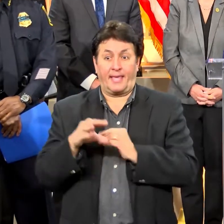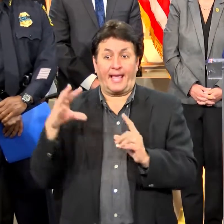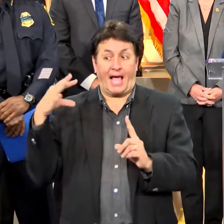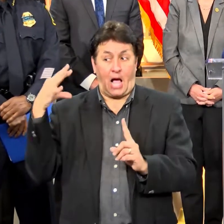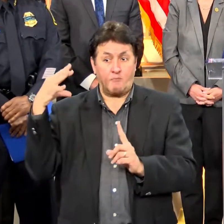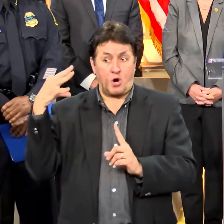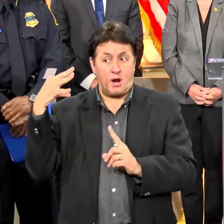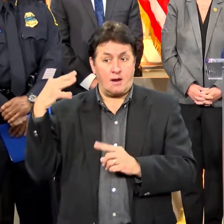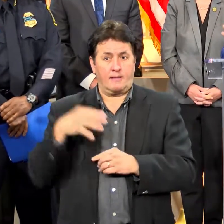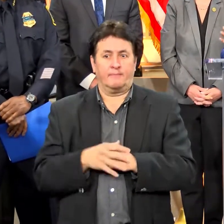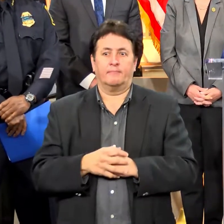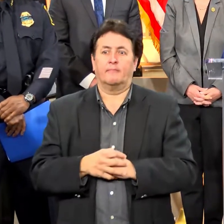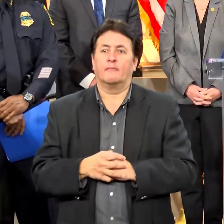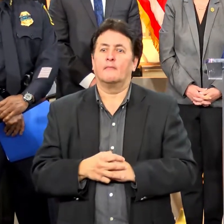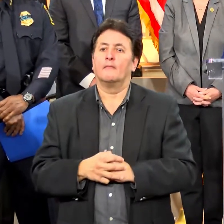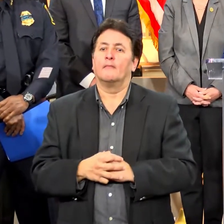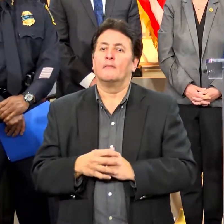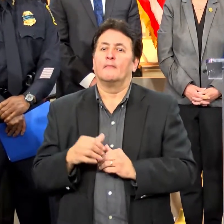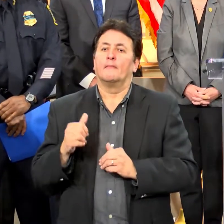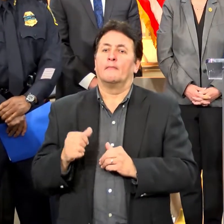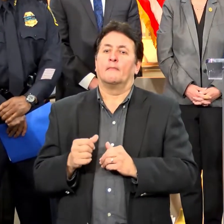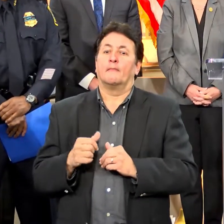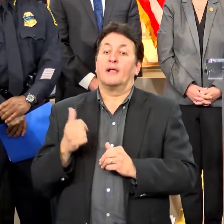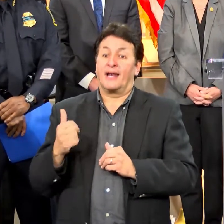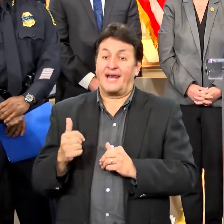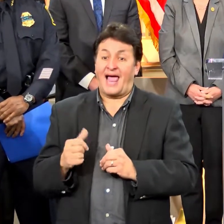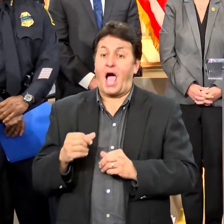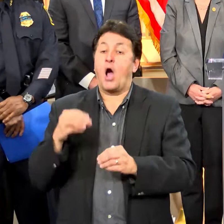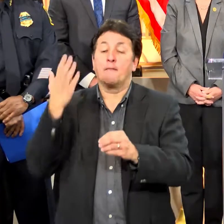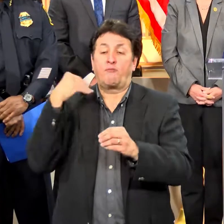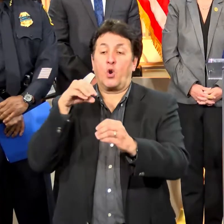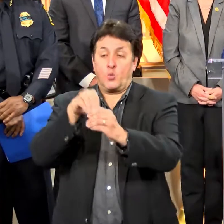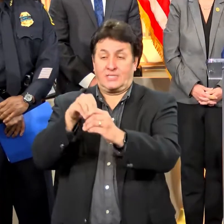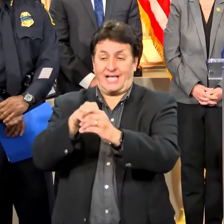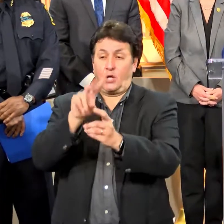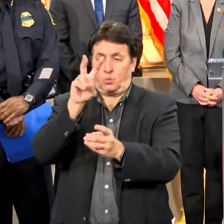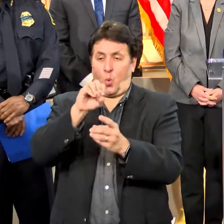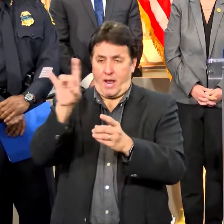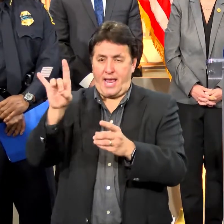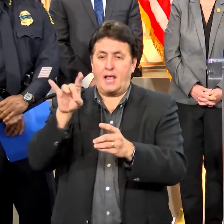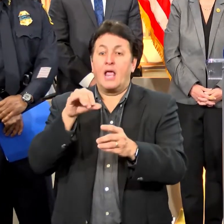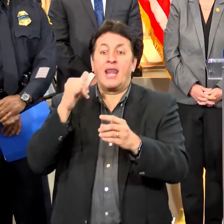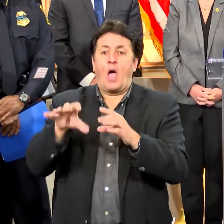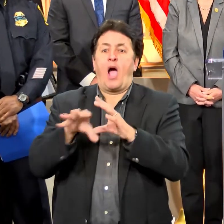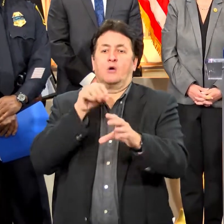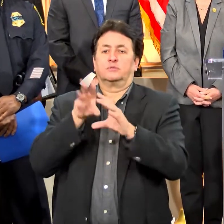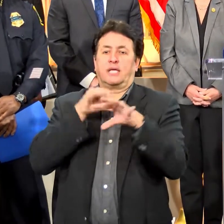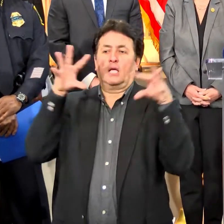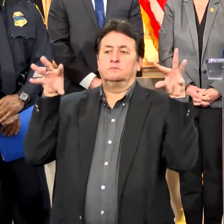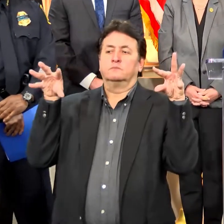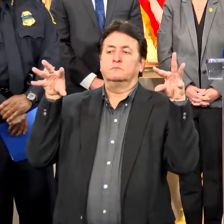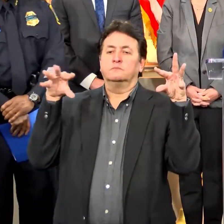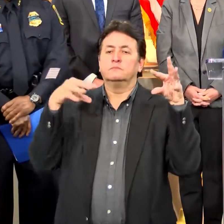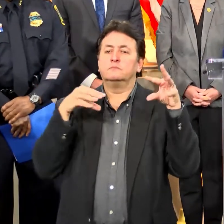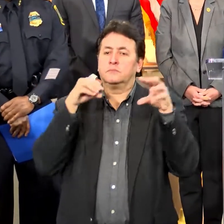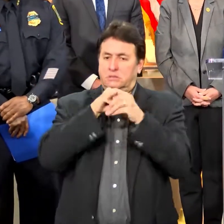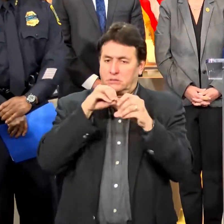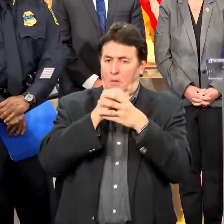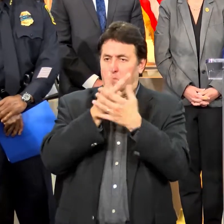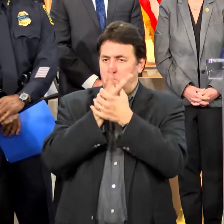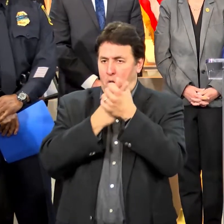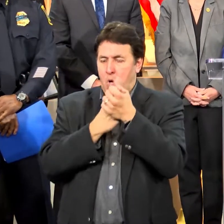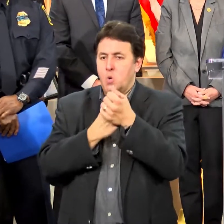the outward public areas and will survey the immediate and surrounding